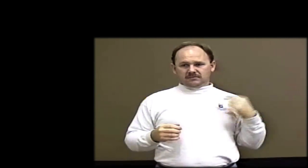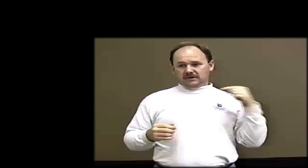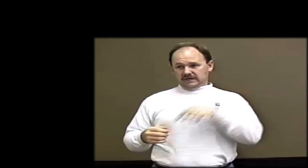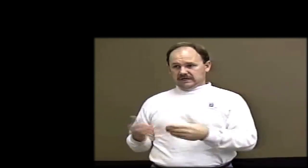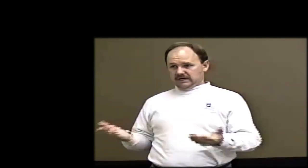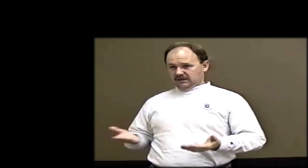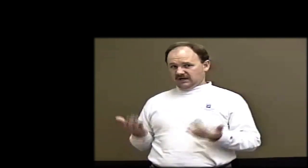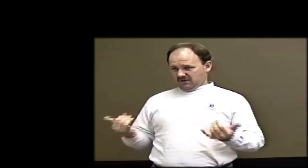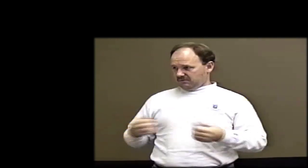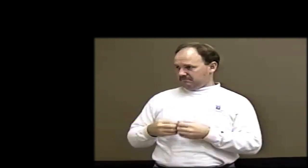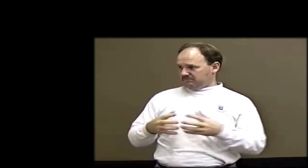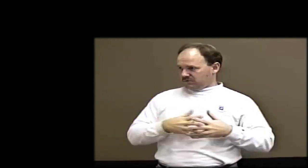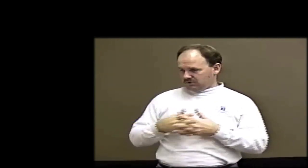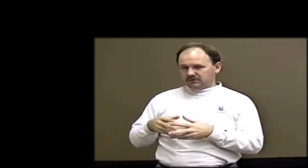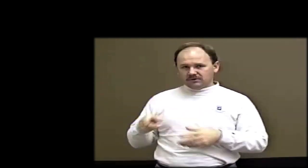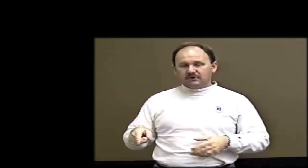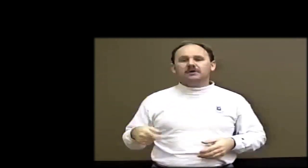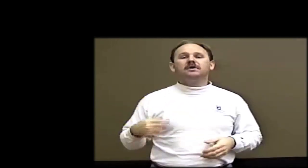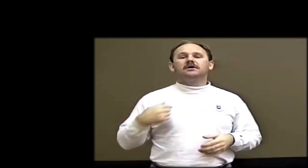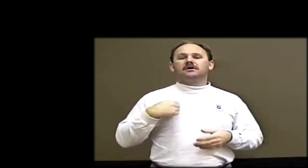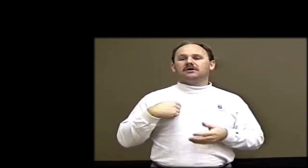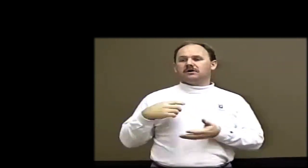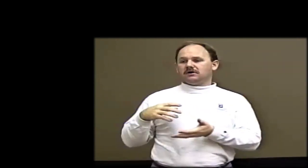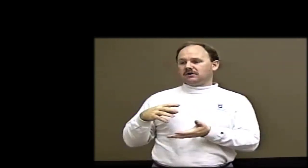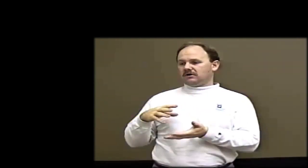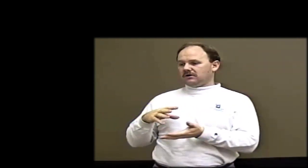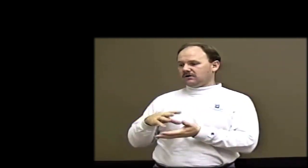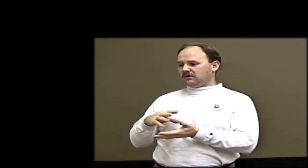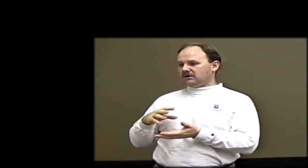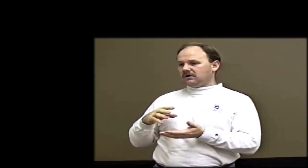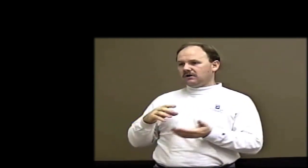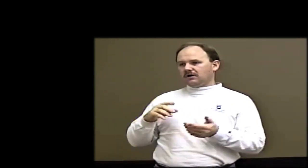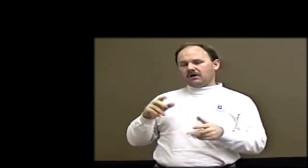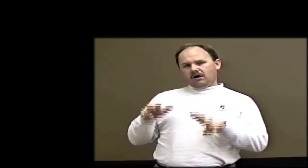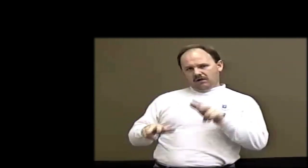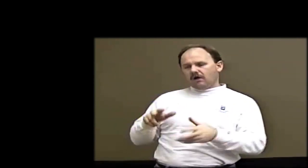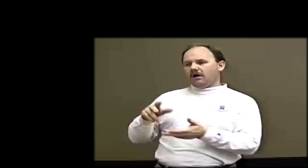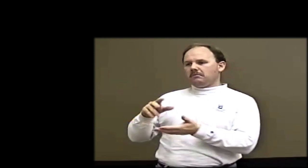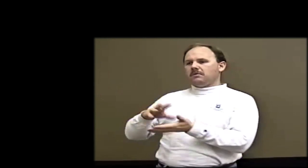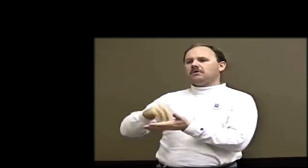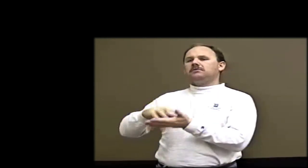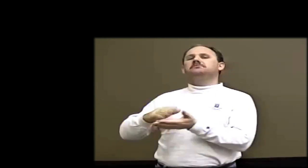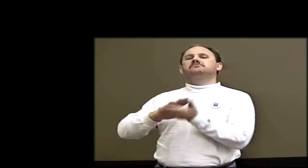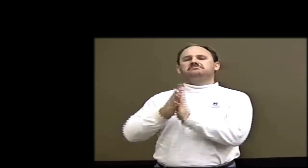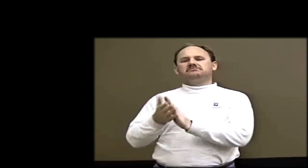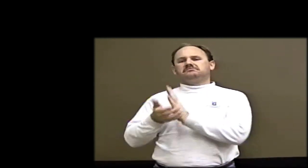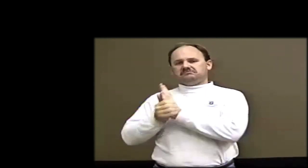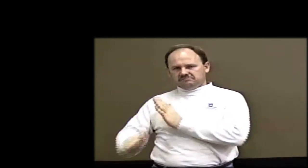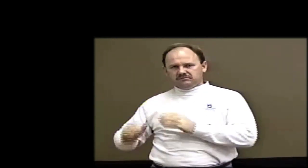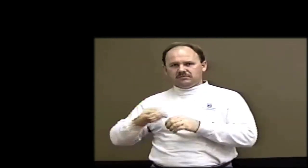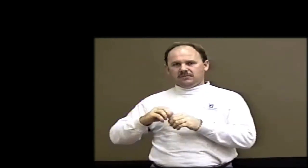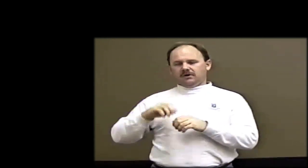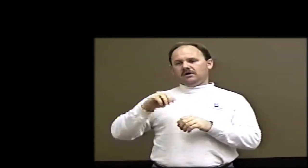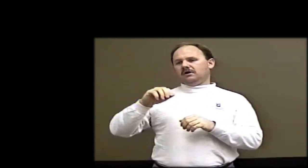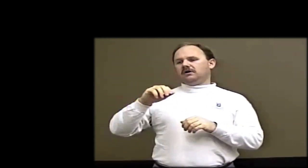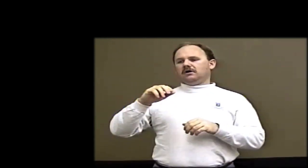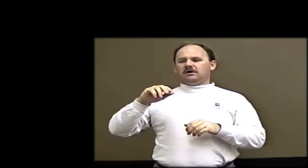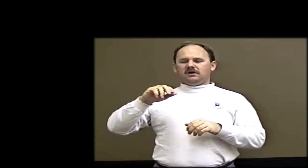using Auslan. This is why I go back and forth between English and Auslan very regularly. When I moved to the United